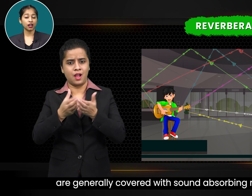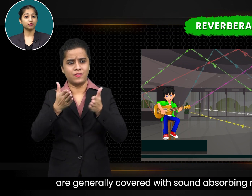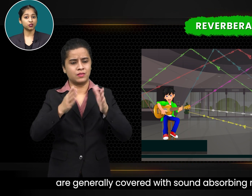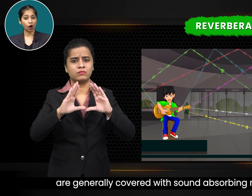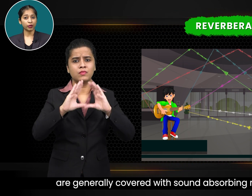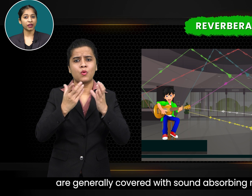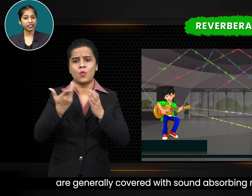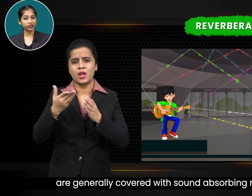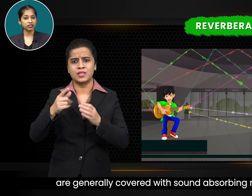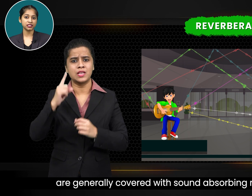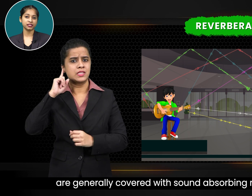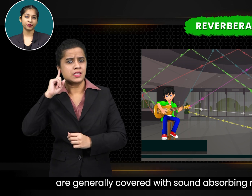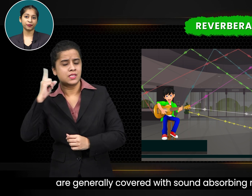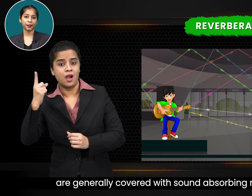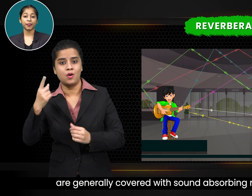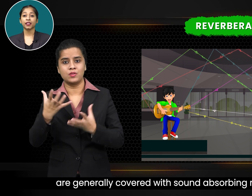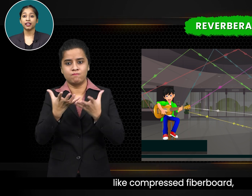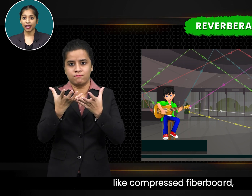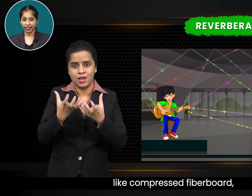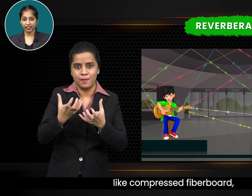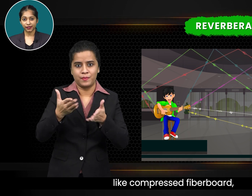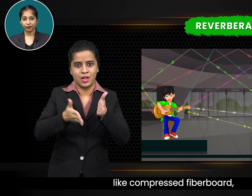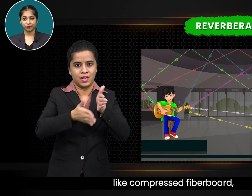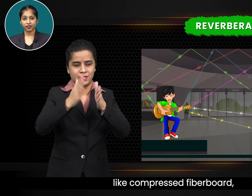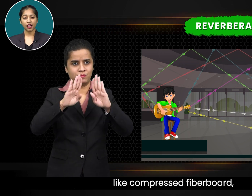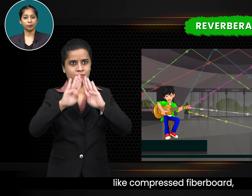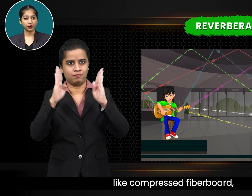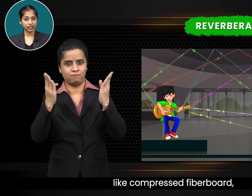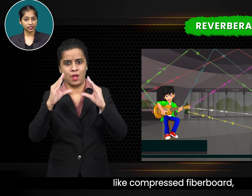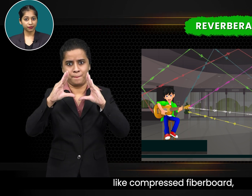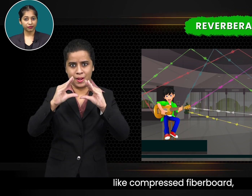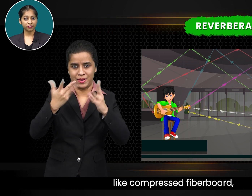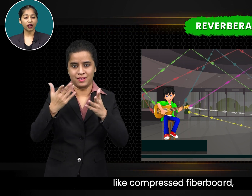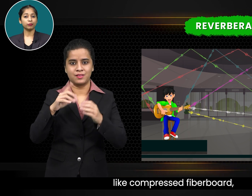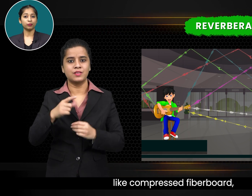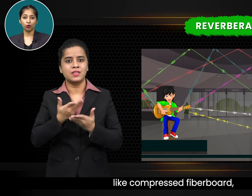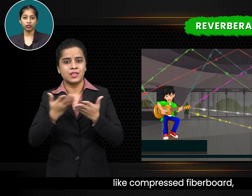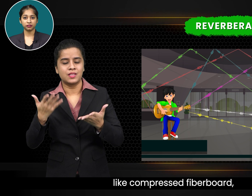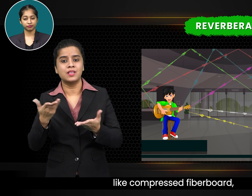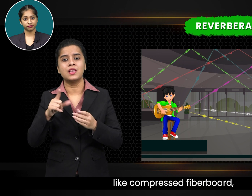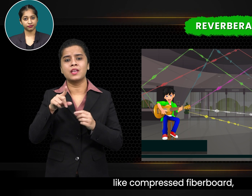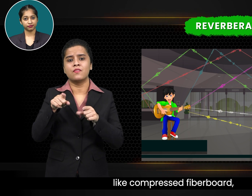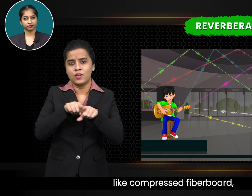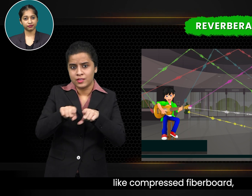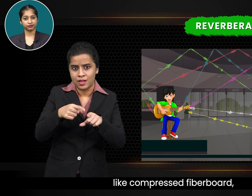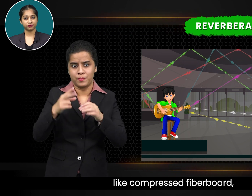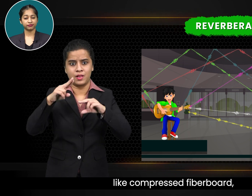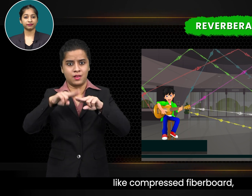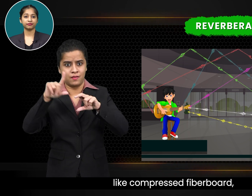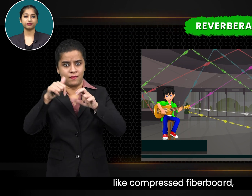sound absorbing materials like compressed fiberboard,